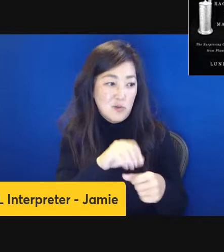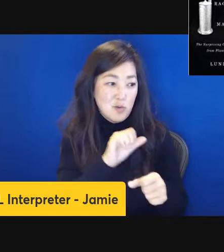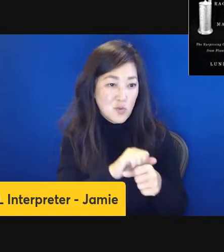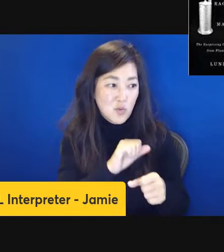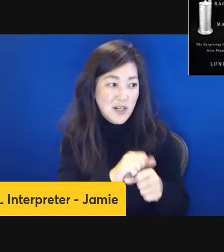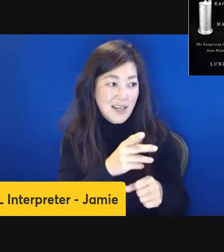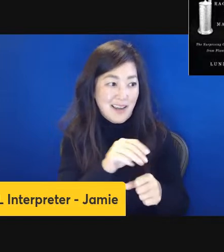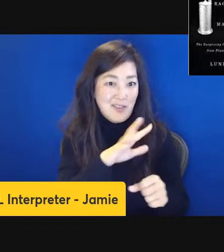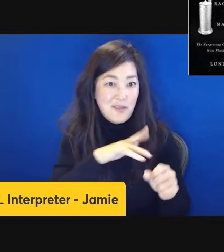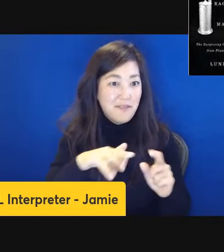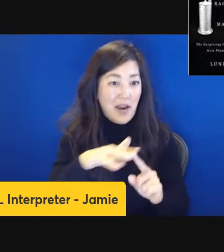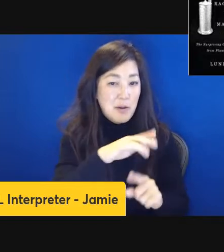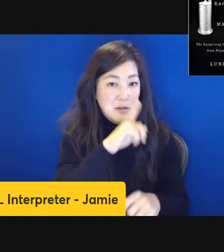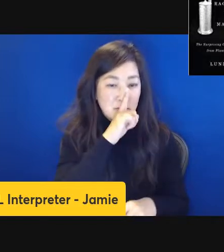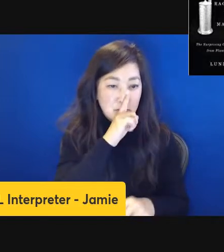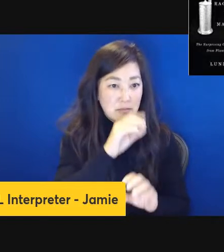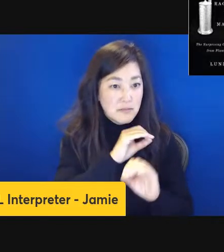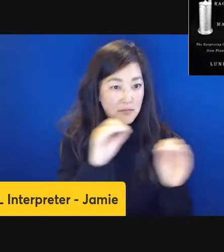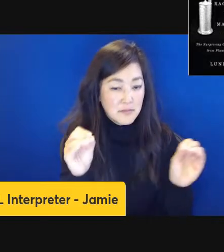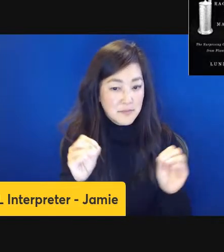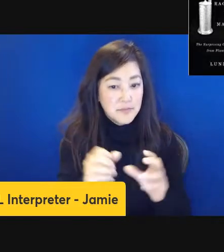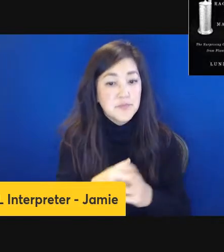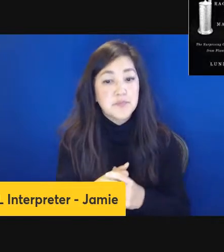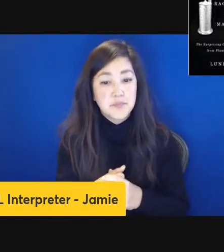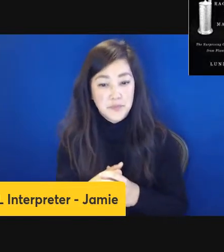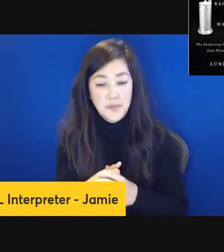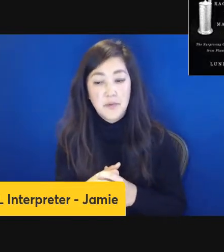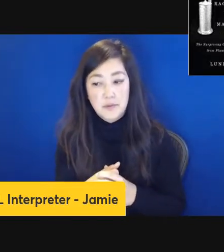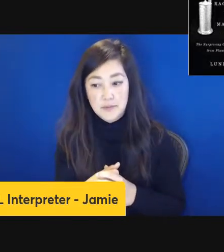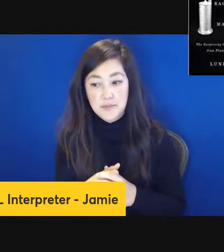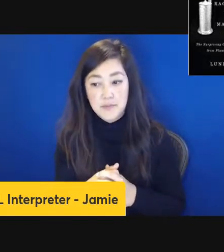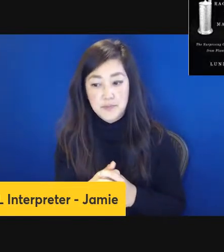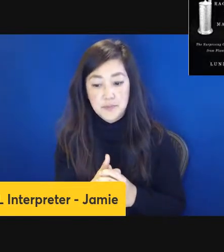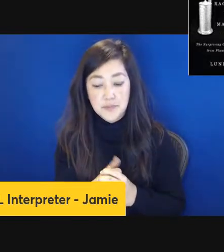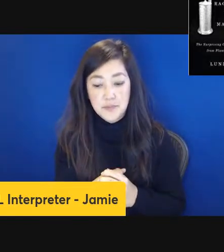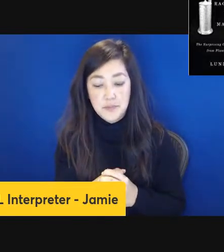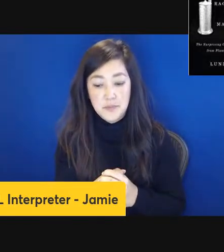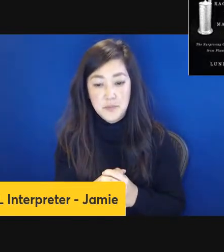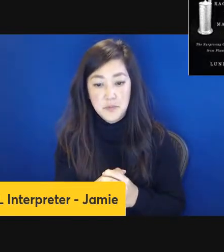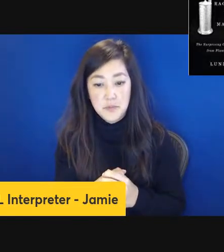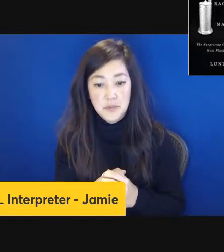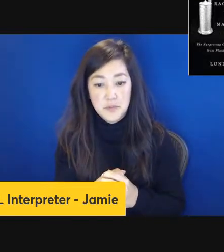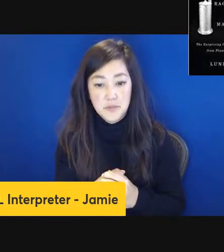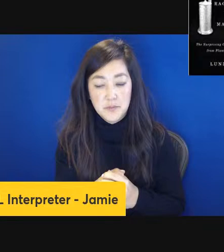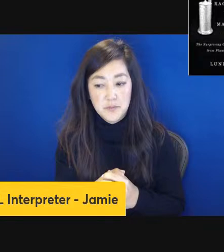of questioning. And this, and really the first